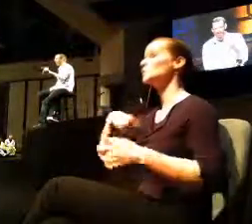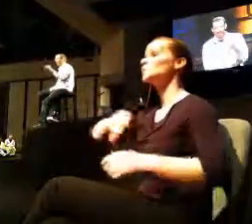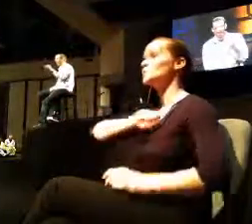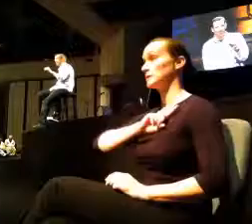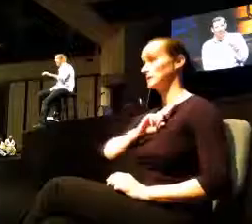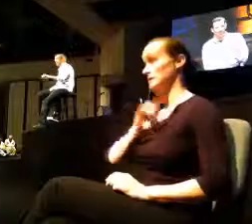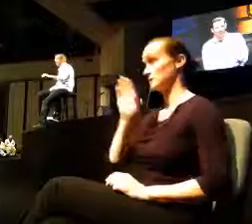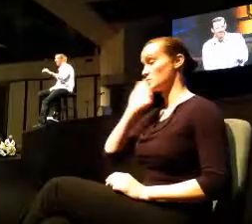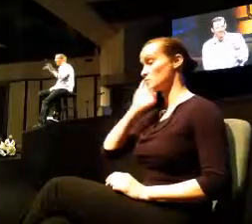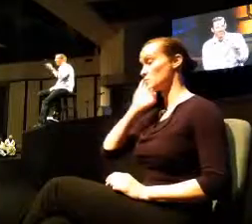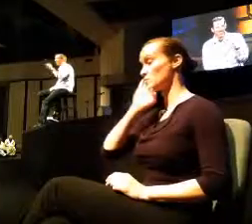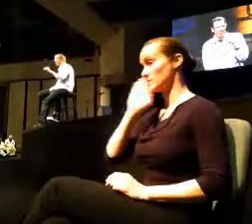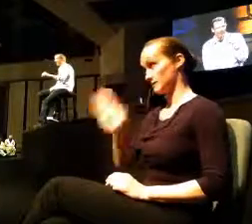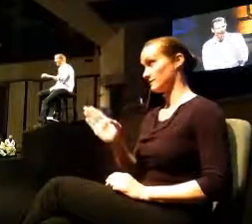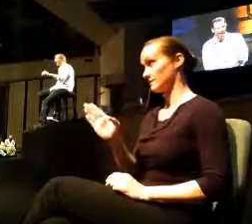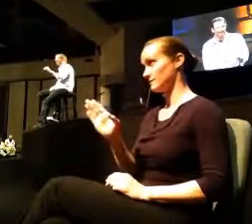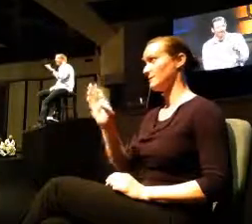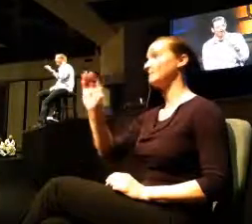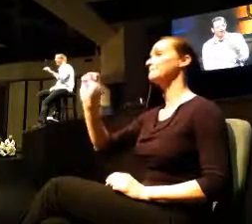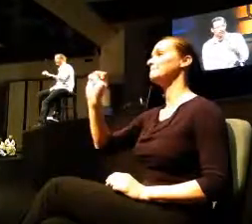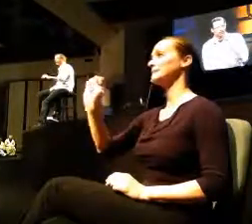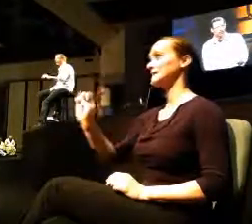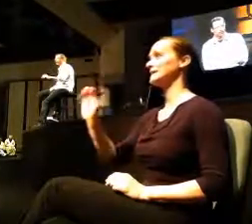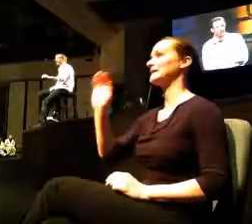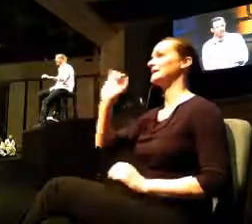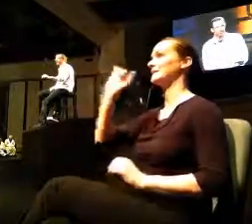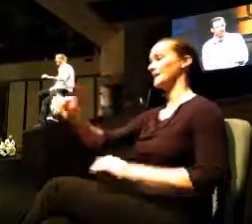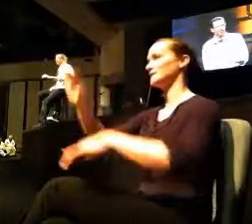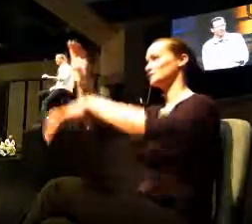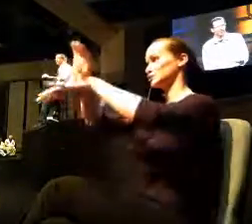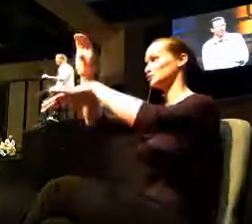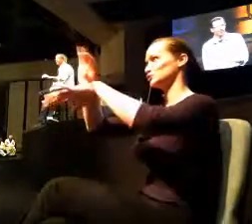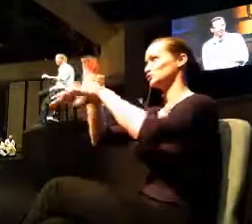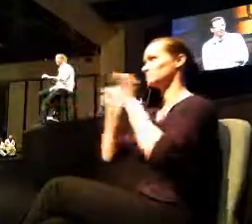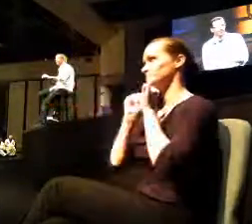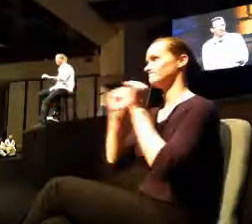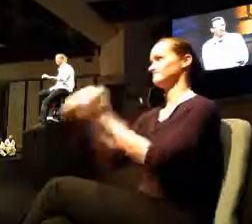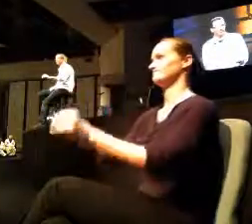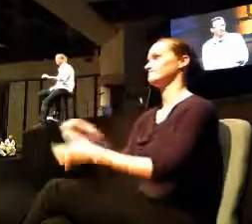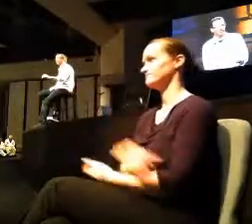will be that church.